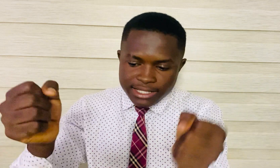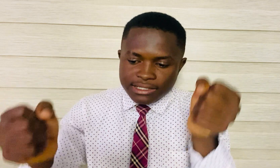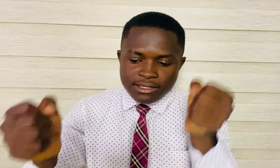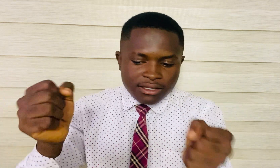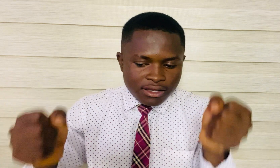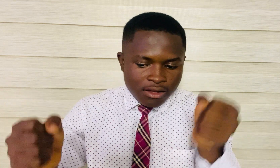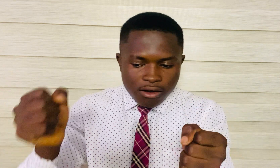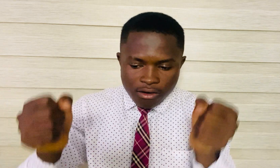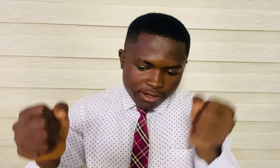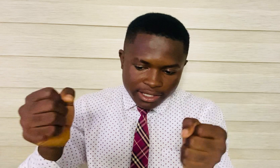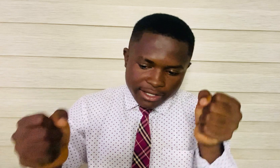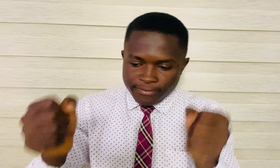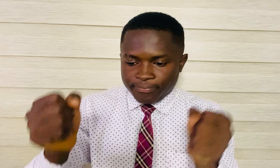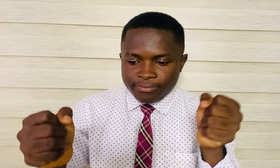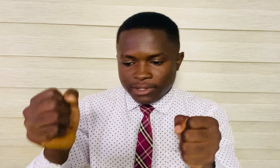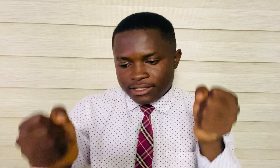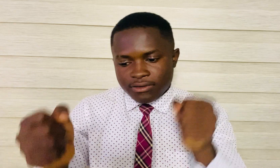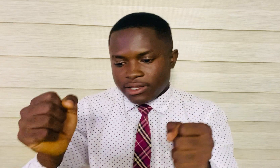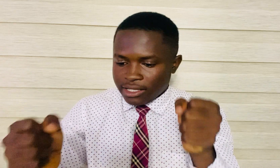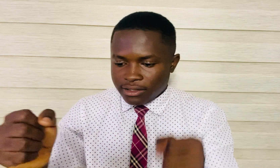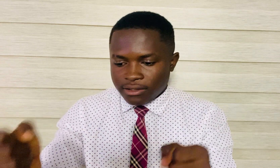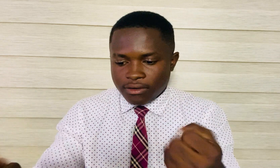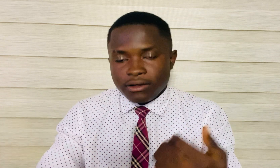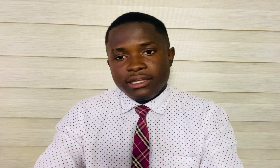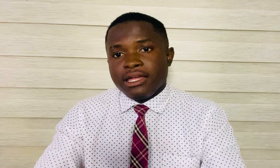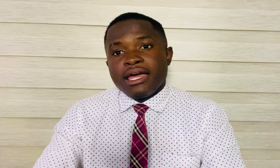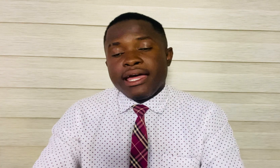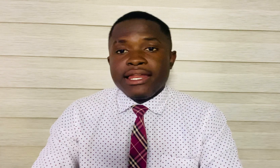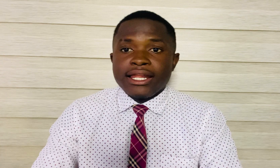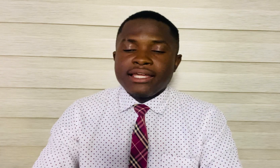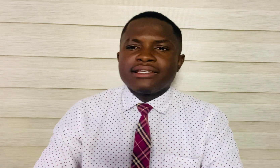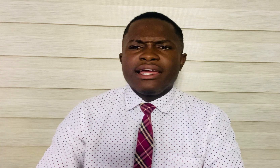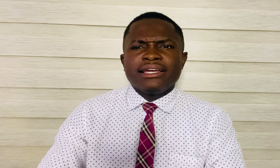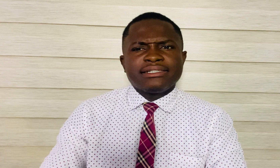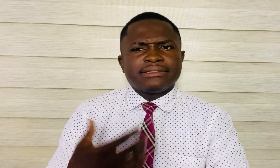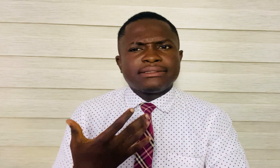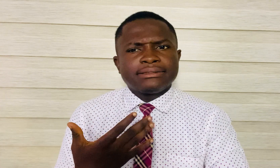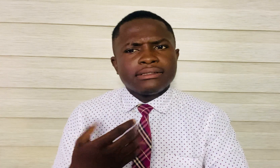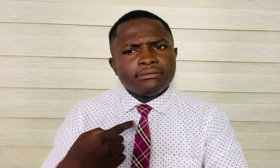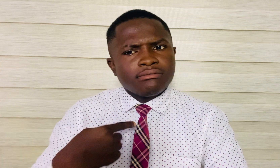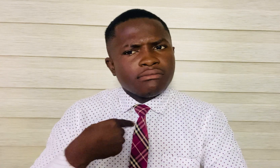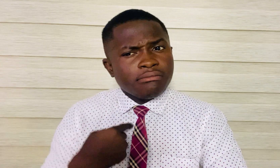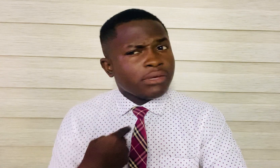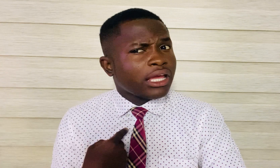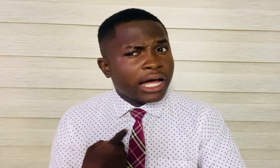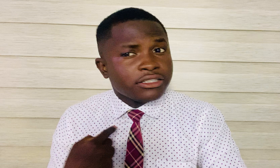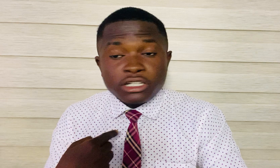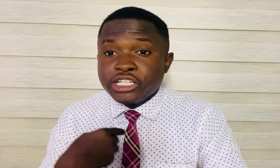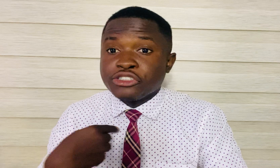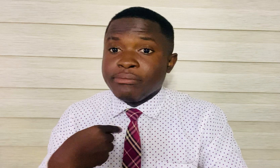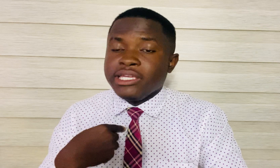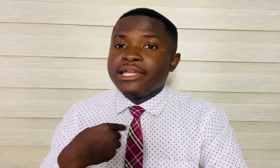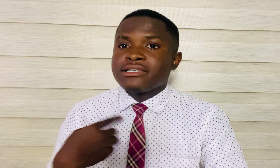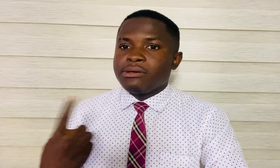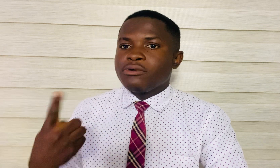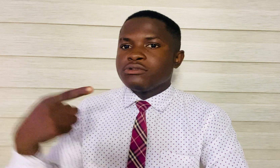is okay. It's okay. Okay. And another sign is me. Are you talking to me? People will